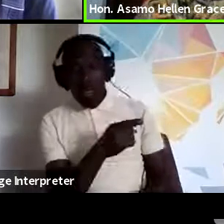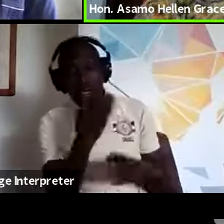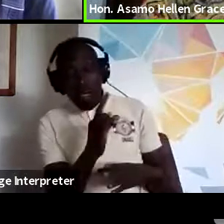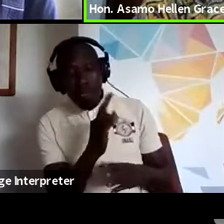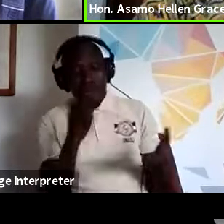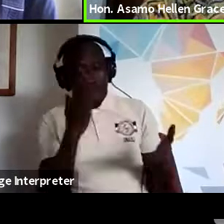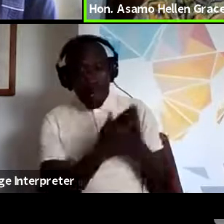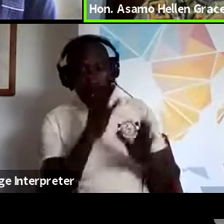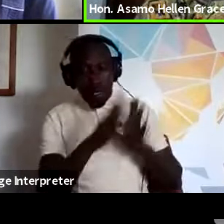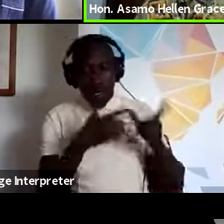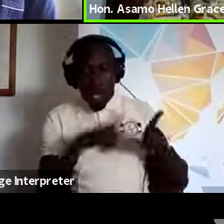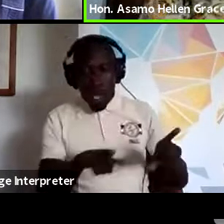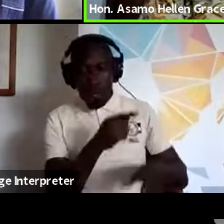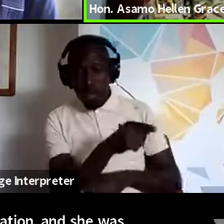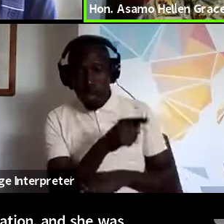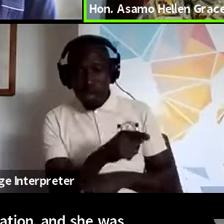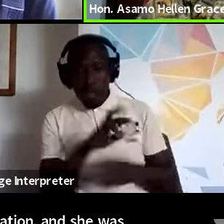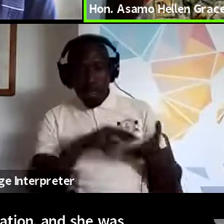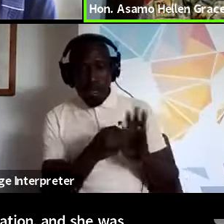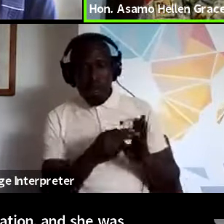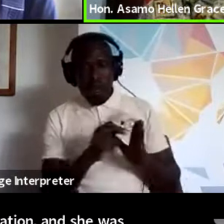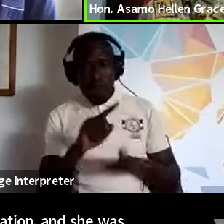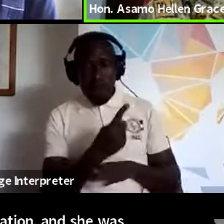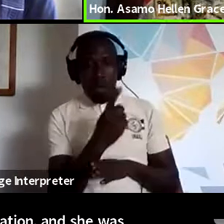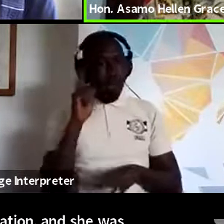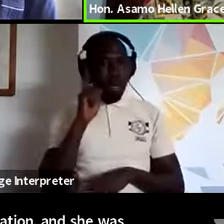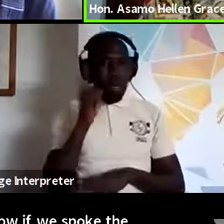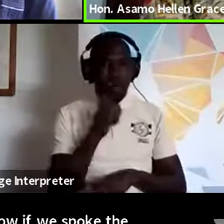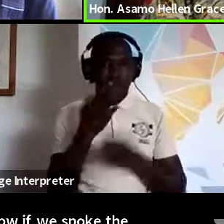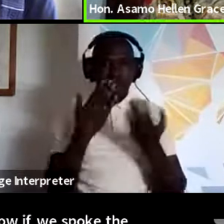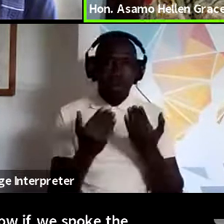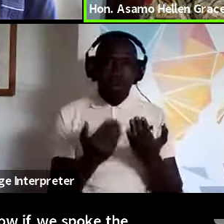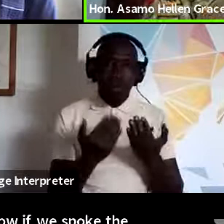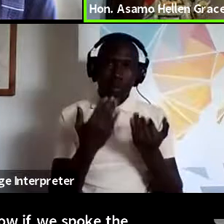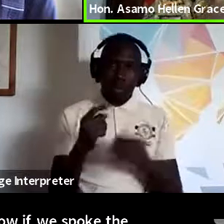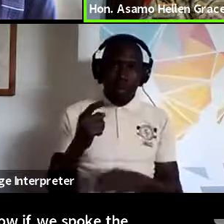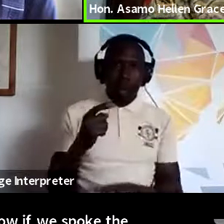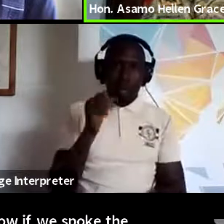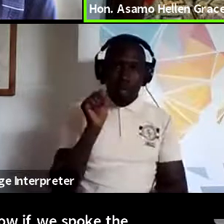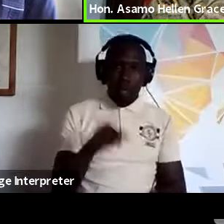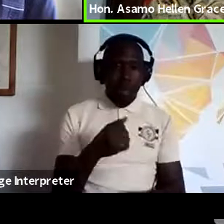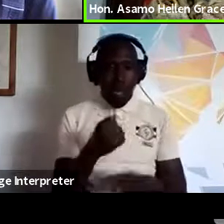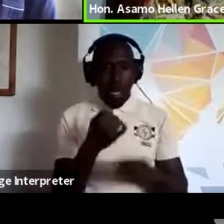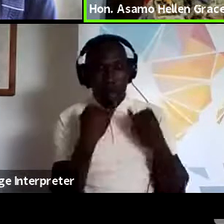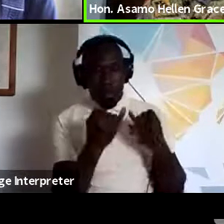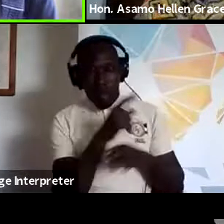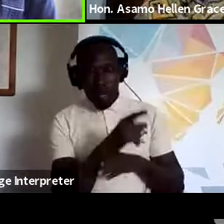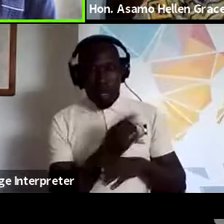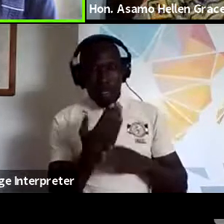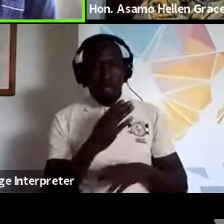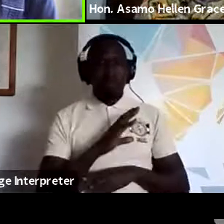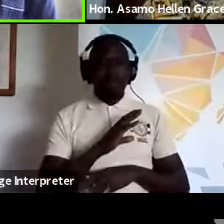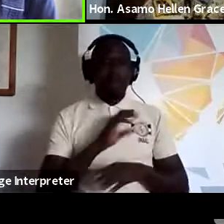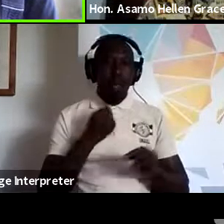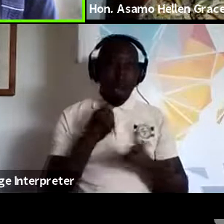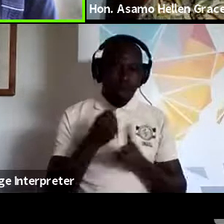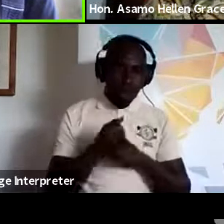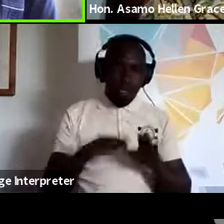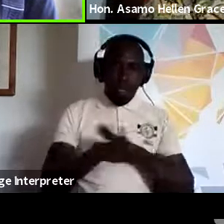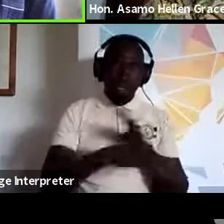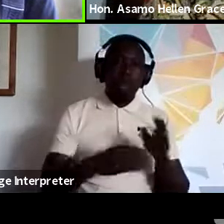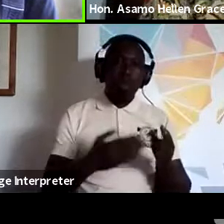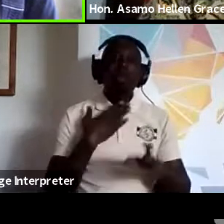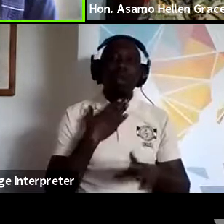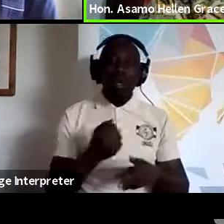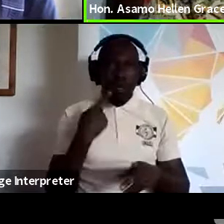sign language interpreter, then we shall be the ones to be deaf. So I told her, now you are a new advocate in the area, and we need to